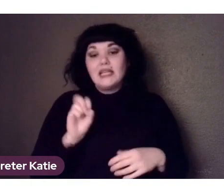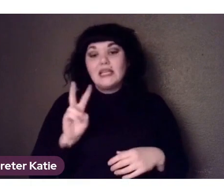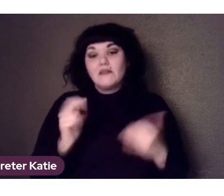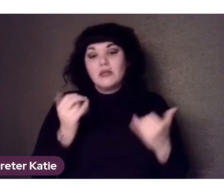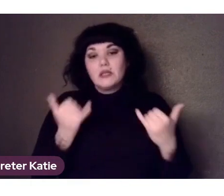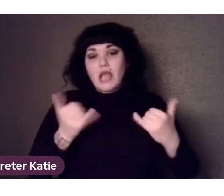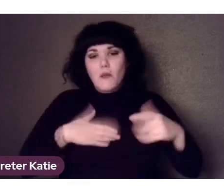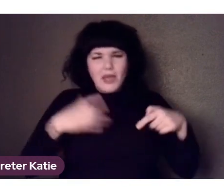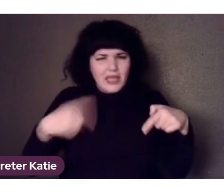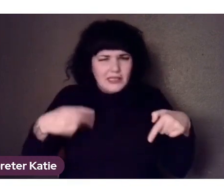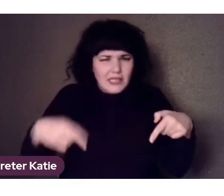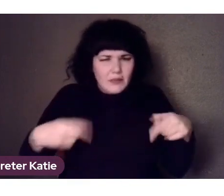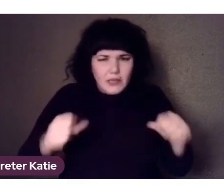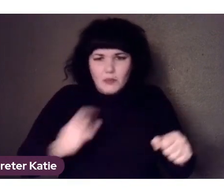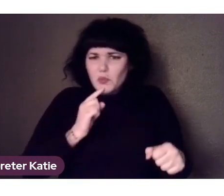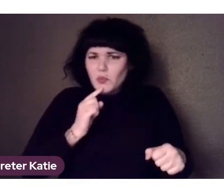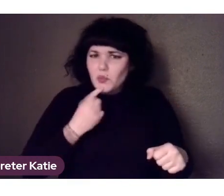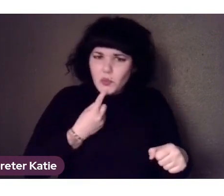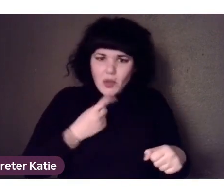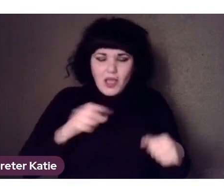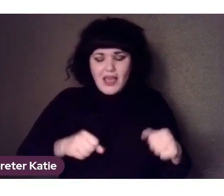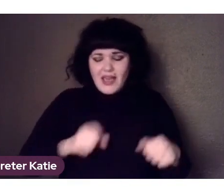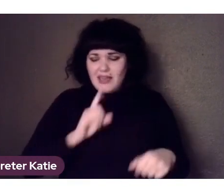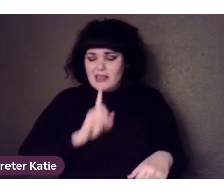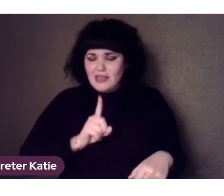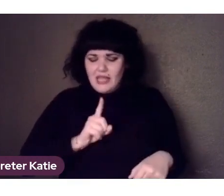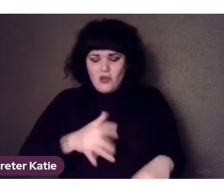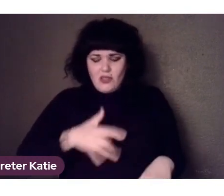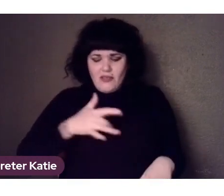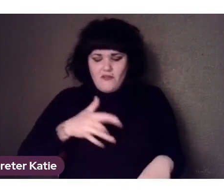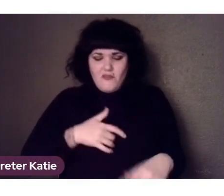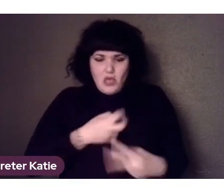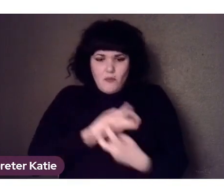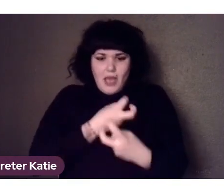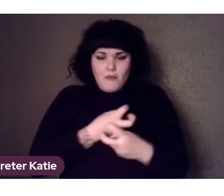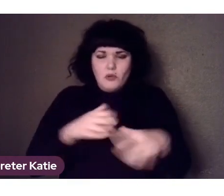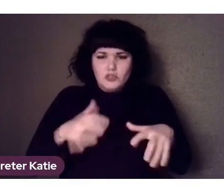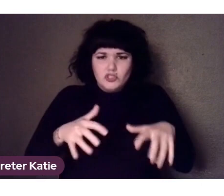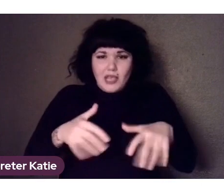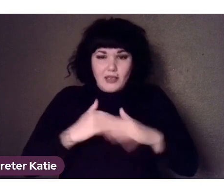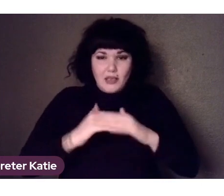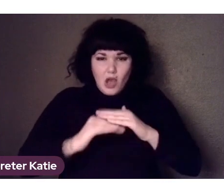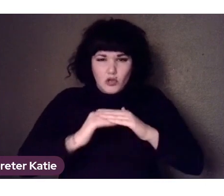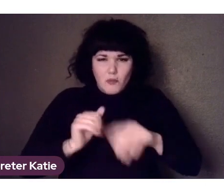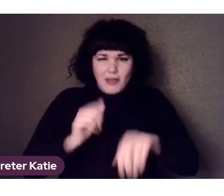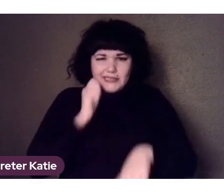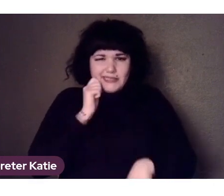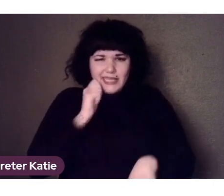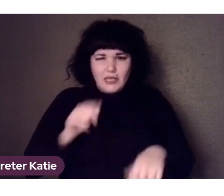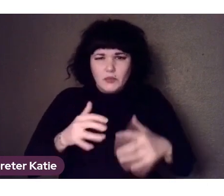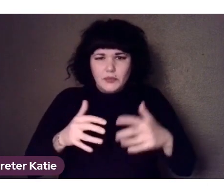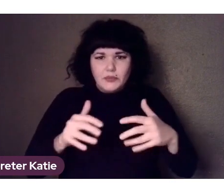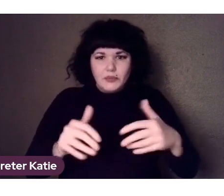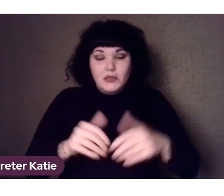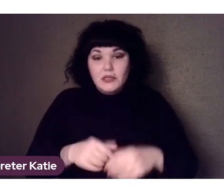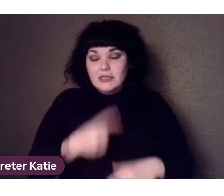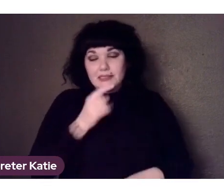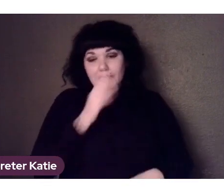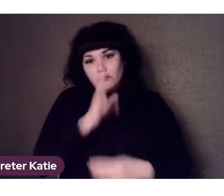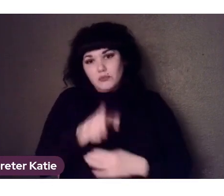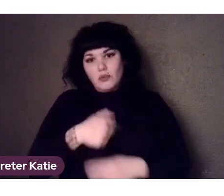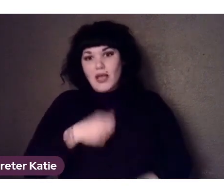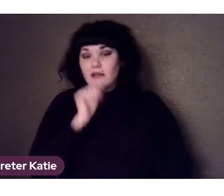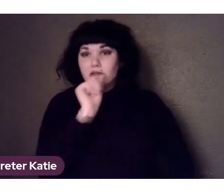can be so intense that I can literally feel my bones shaking under my skin. To put it plainly, I have suffered